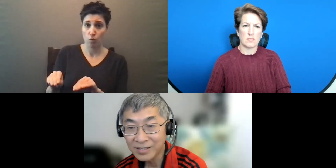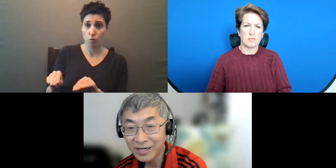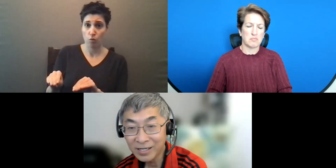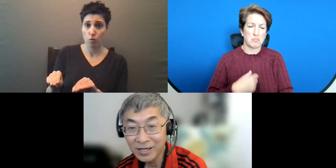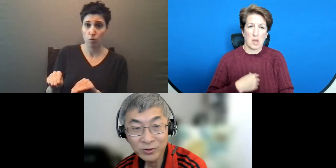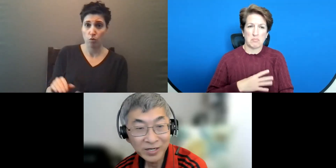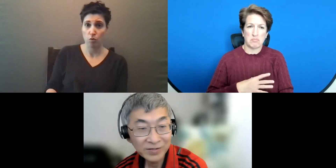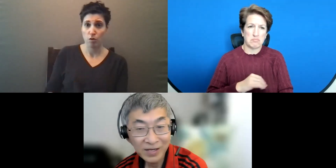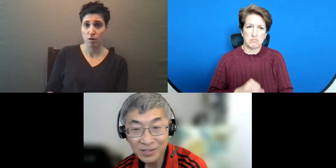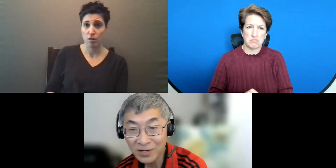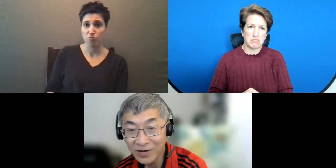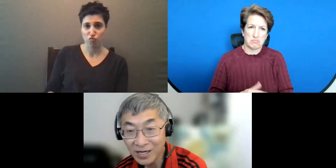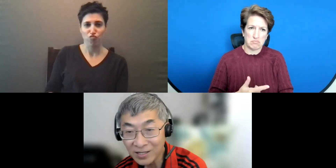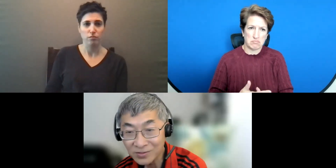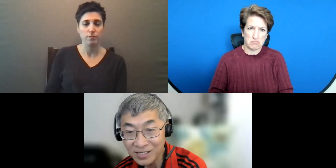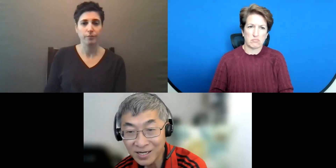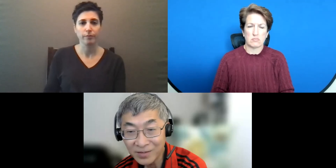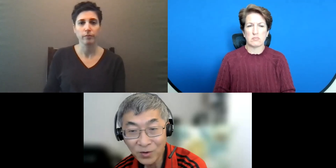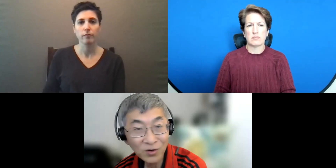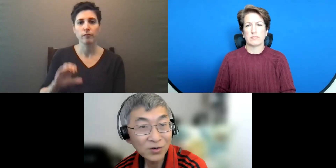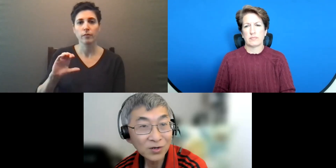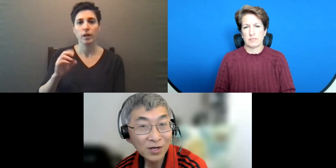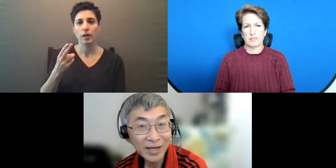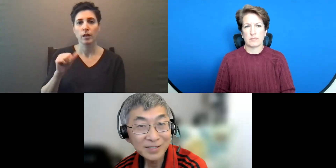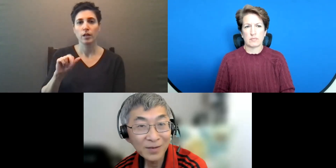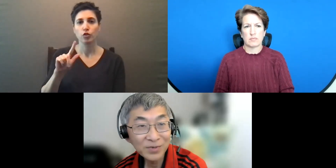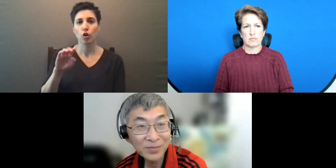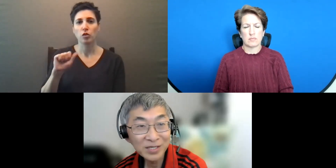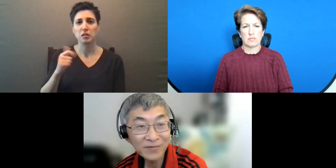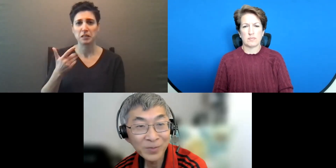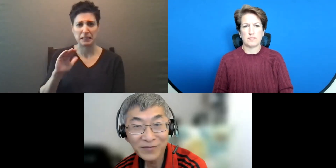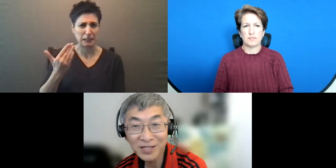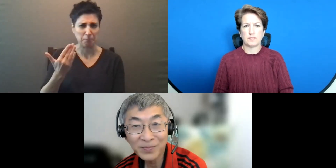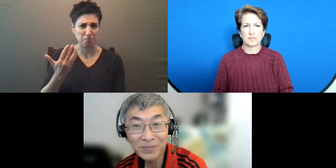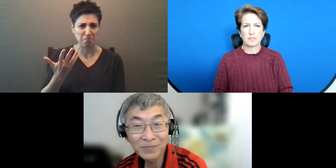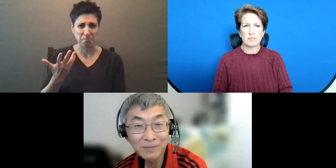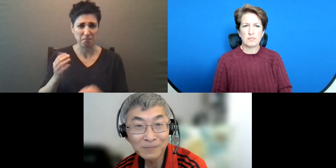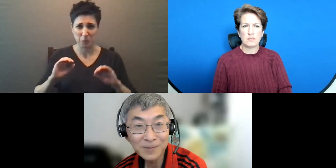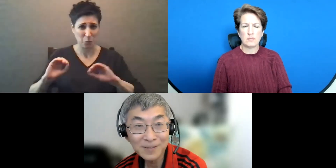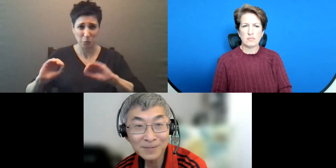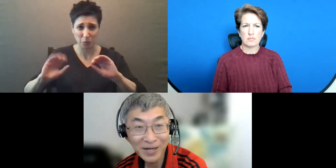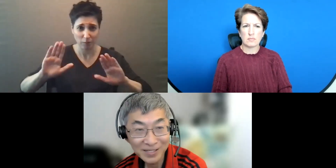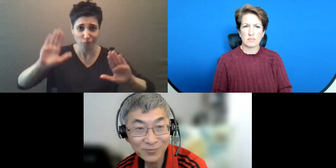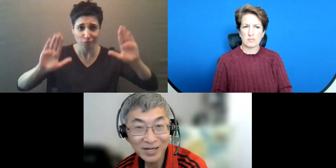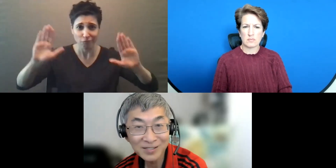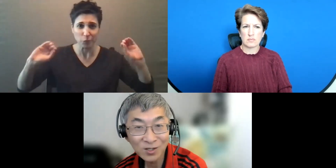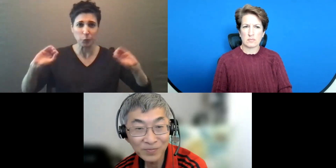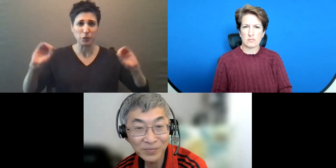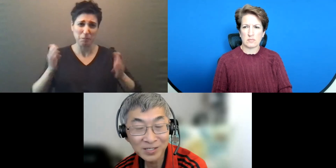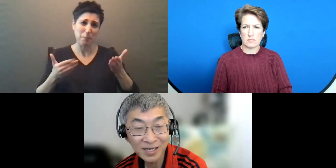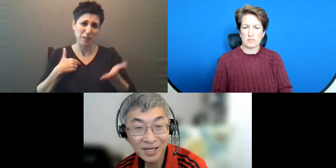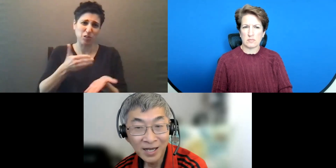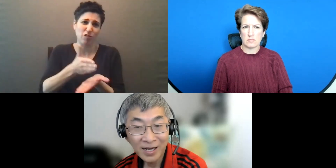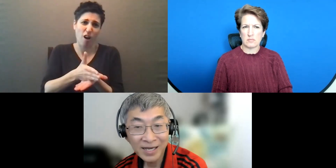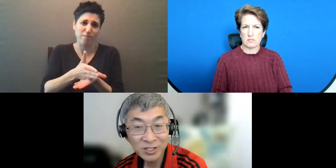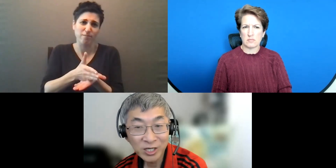I think actually, as a matter of fact, I don't see any more hands up, but maybe it's a perfect place we can stop,